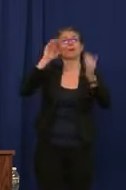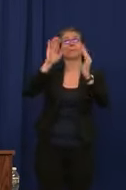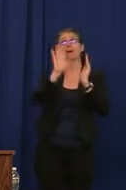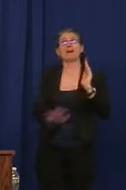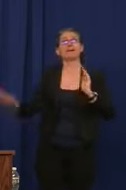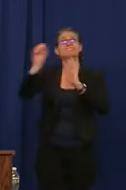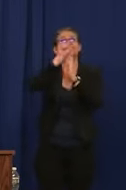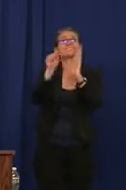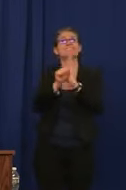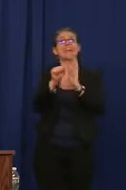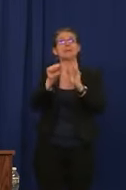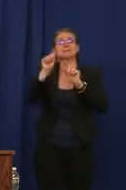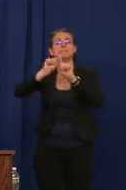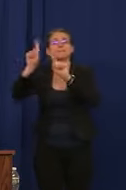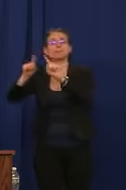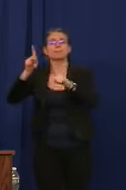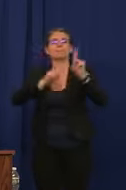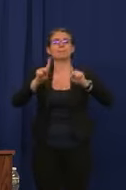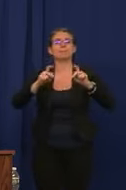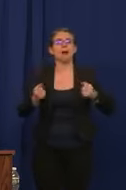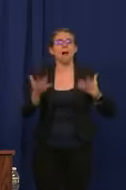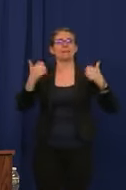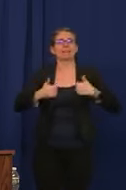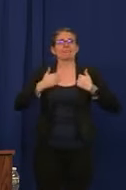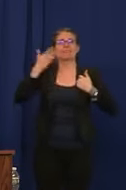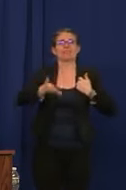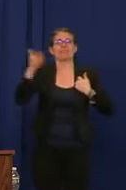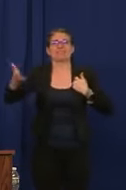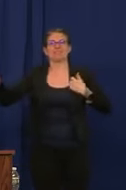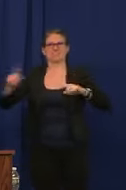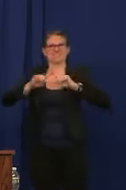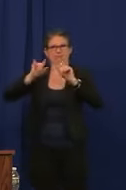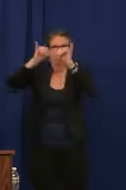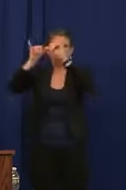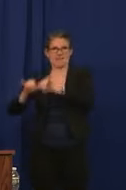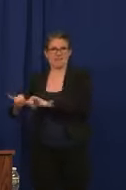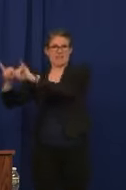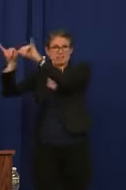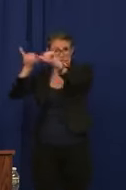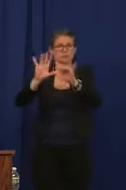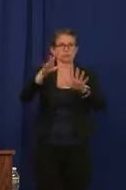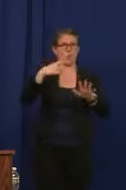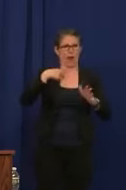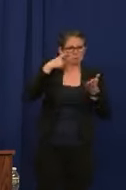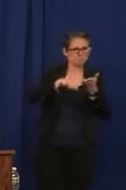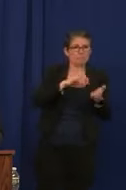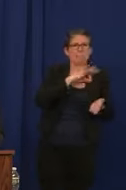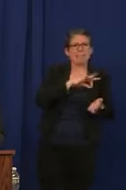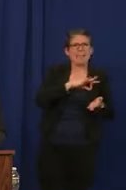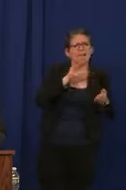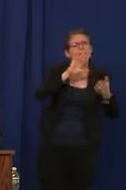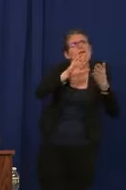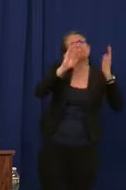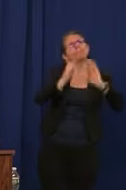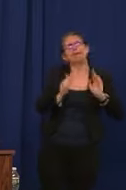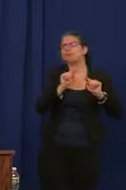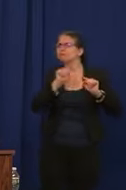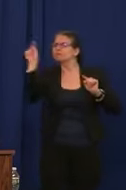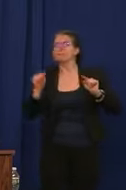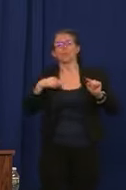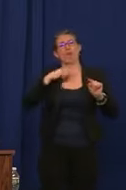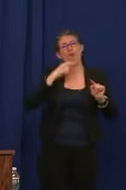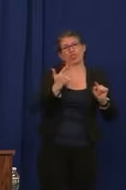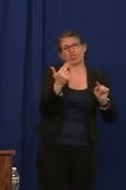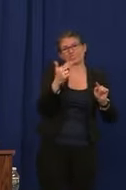13th or 14th in the nation in terms of the per capita number of tests being done. But as you note, additional testing is